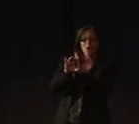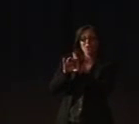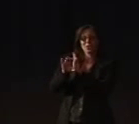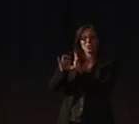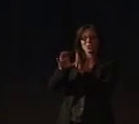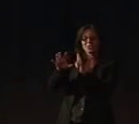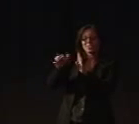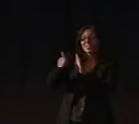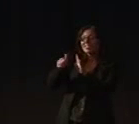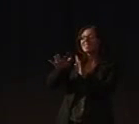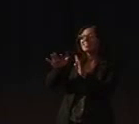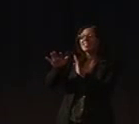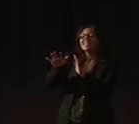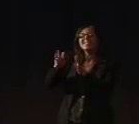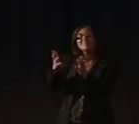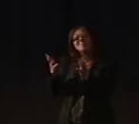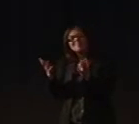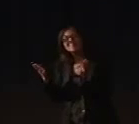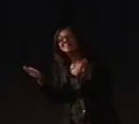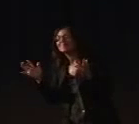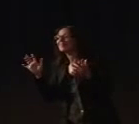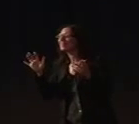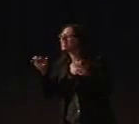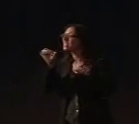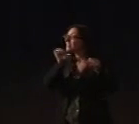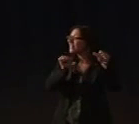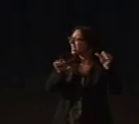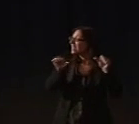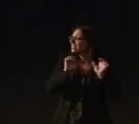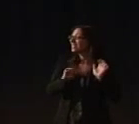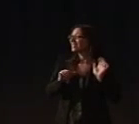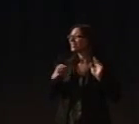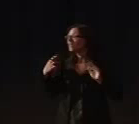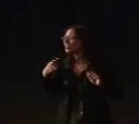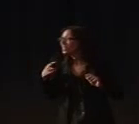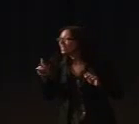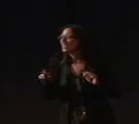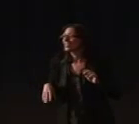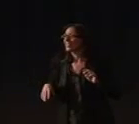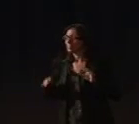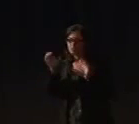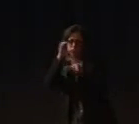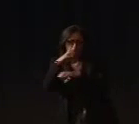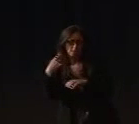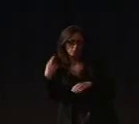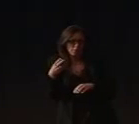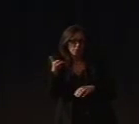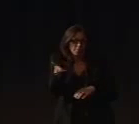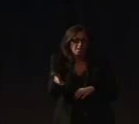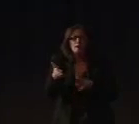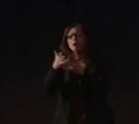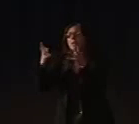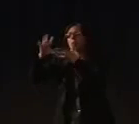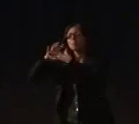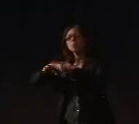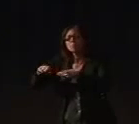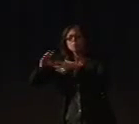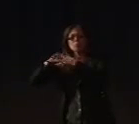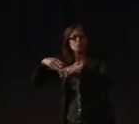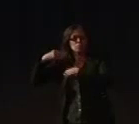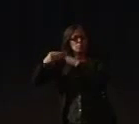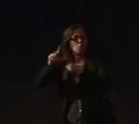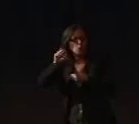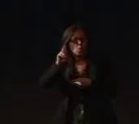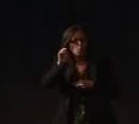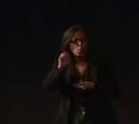very mixed figure, mixture of science, lots of religion, very strange religion in it, lots of law, lots of politics,